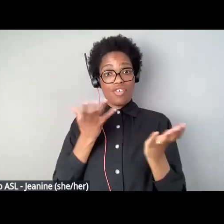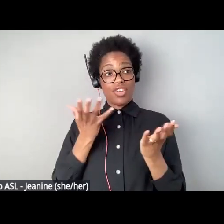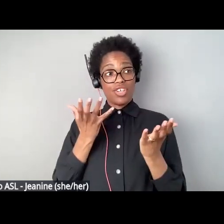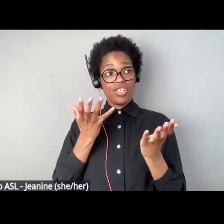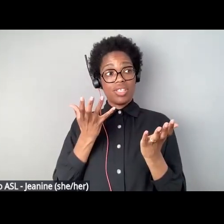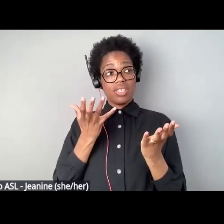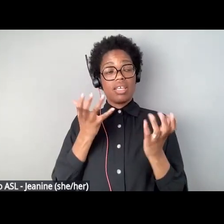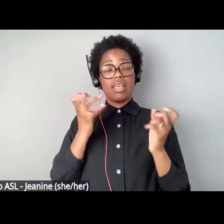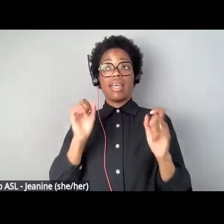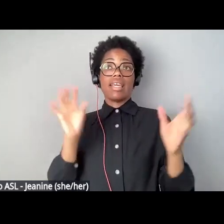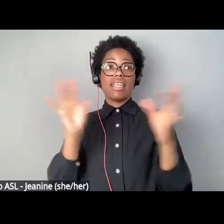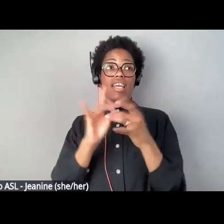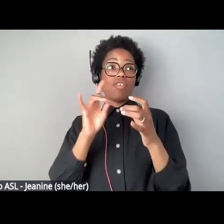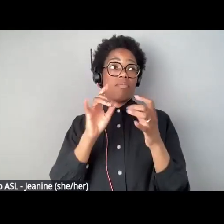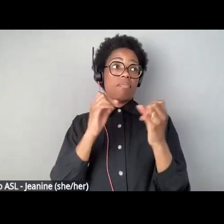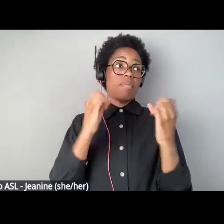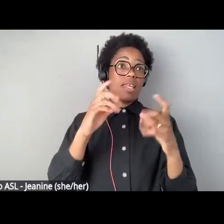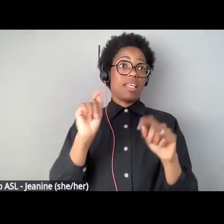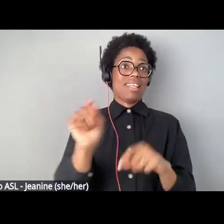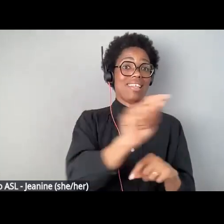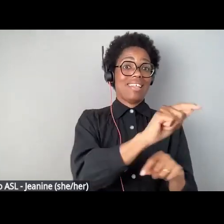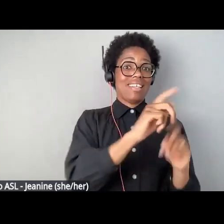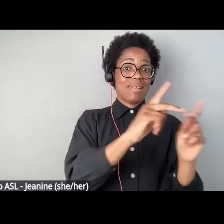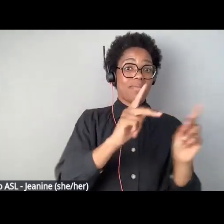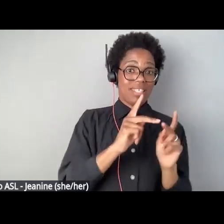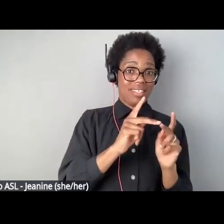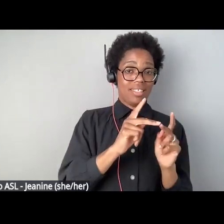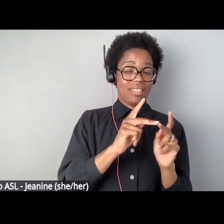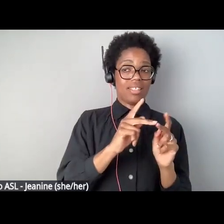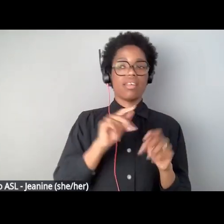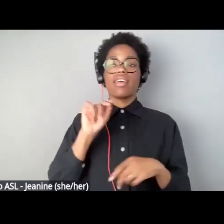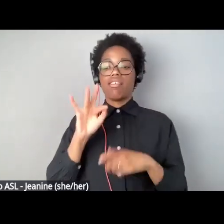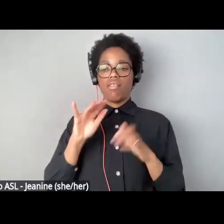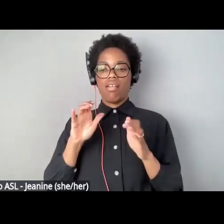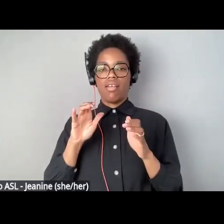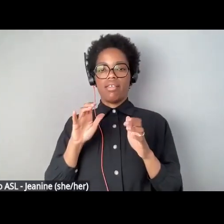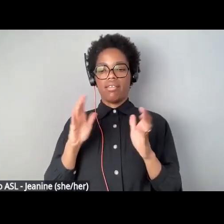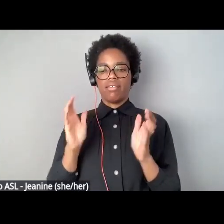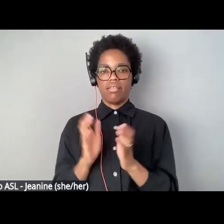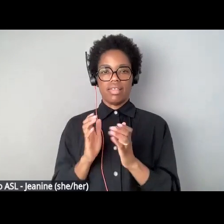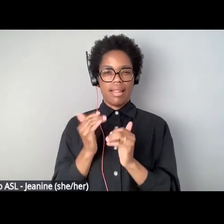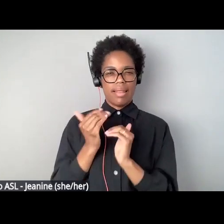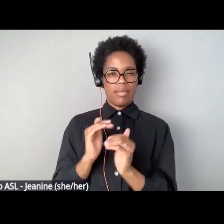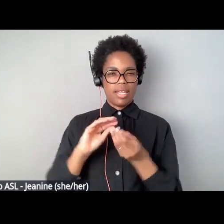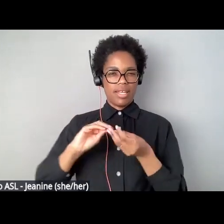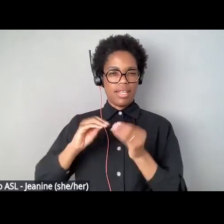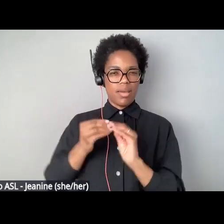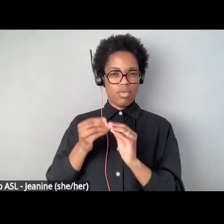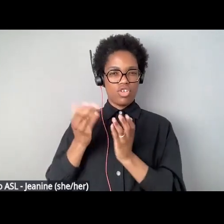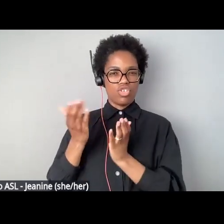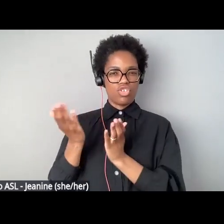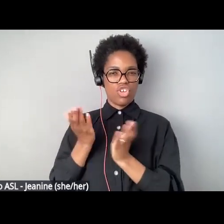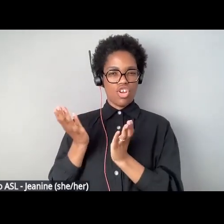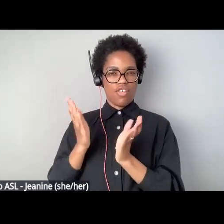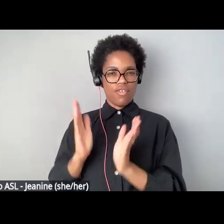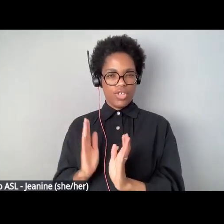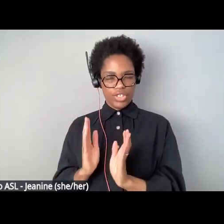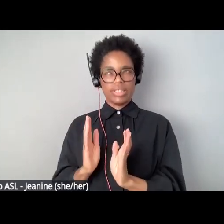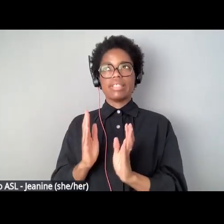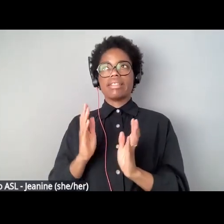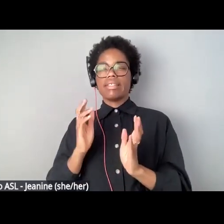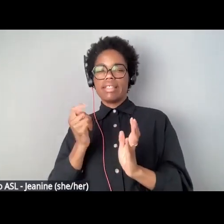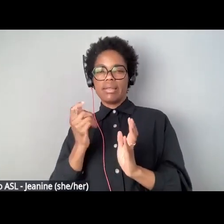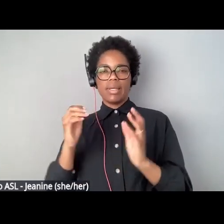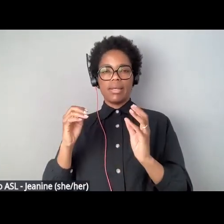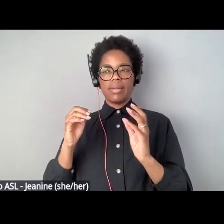that they're sending more traffic through each of those nodes. So there's a little bit more anonymity, right? Because more people are using that one thing. It's